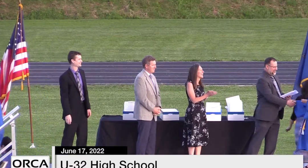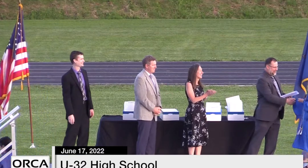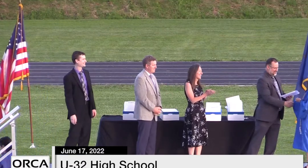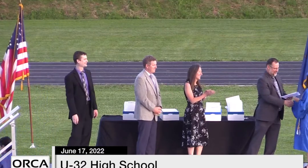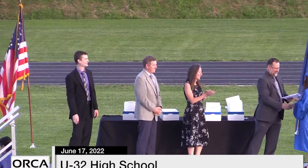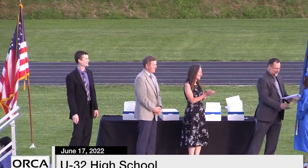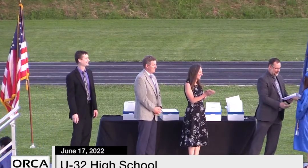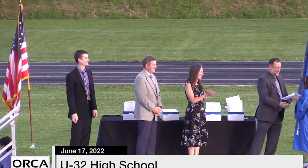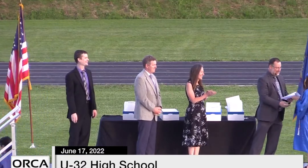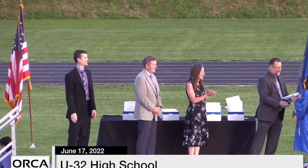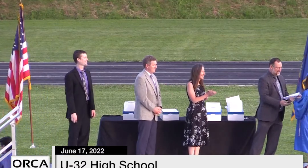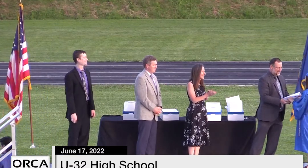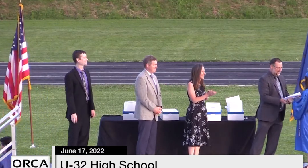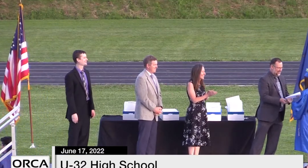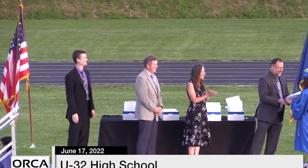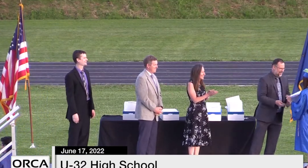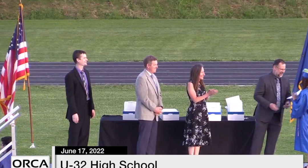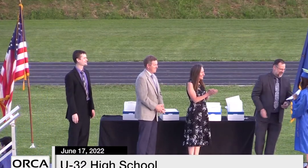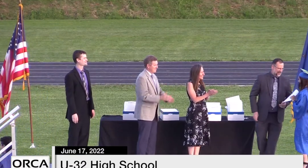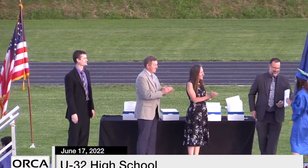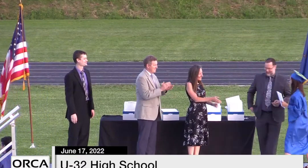Allie Marie Guthrie.